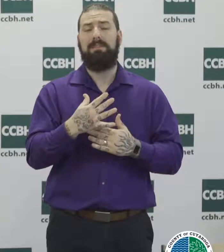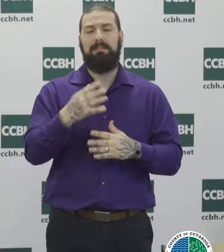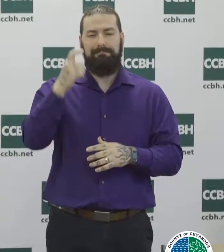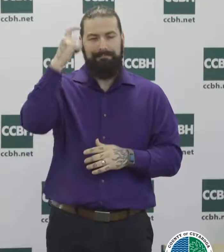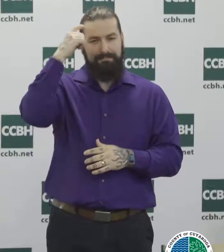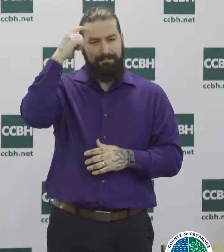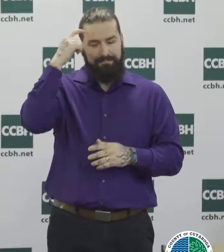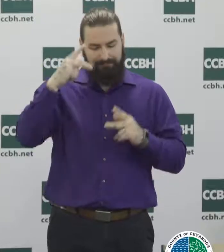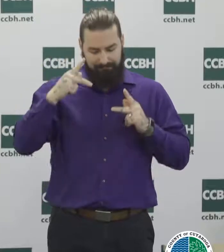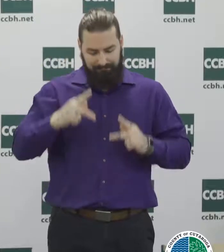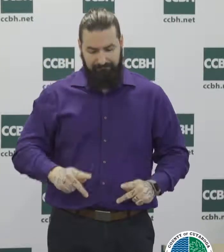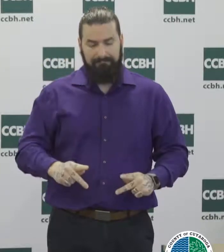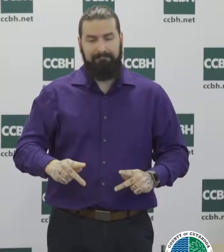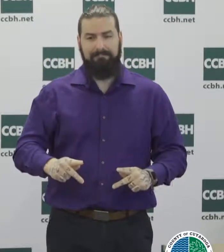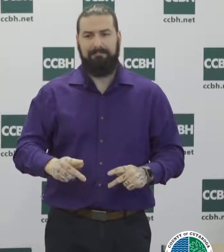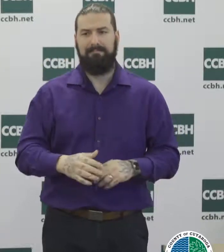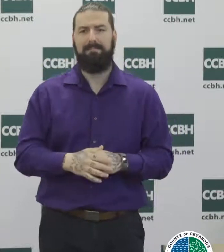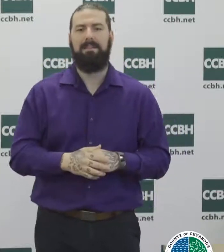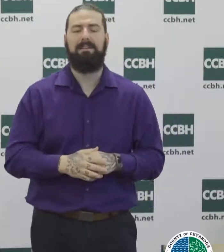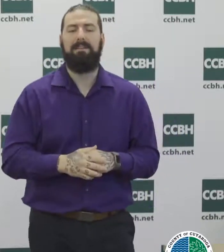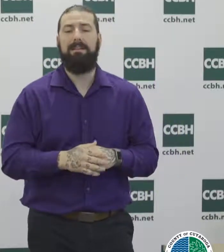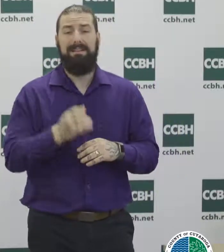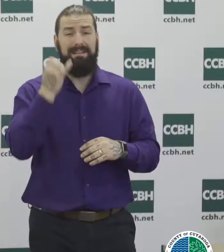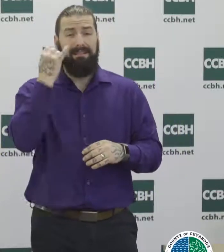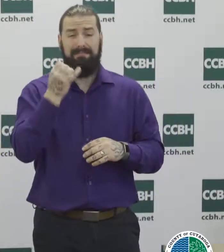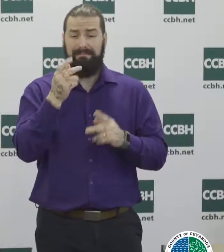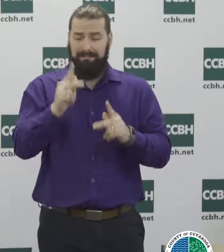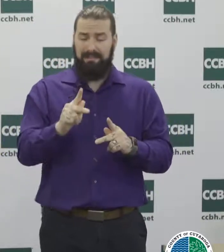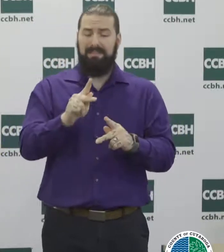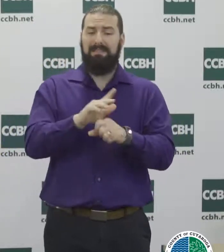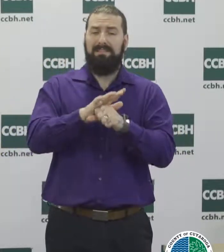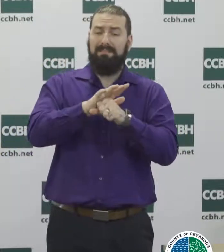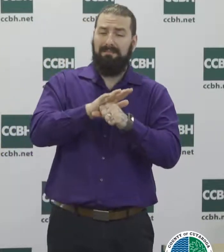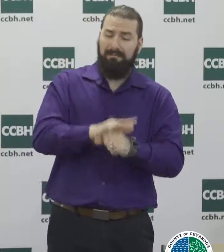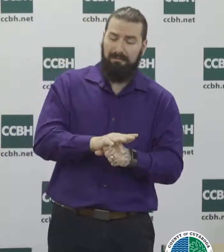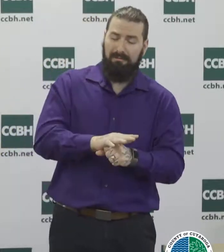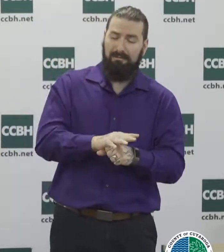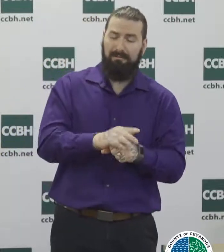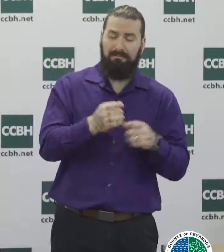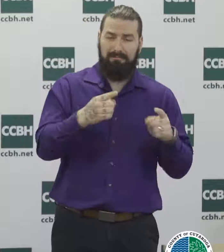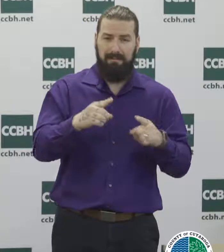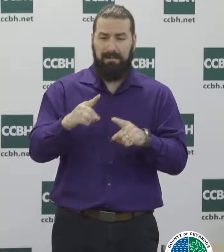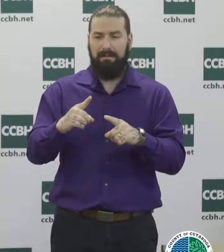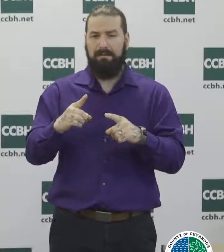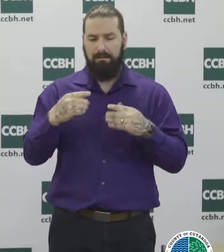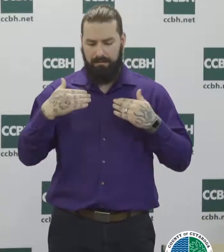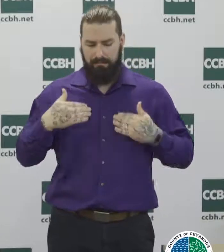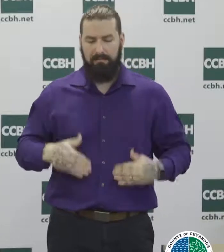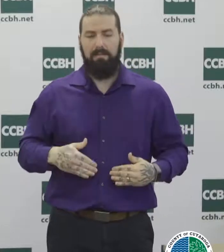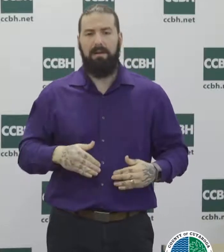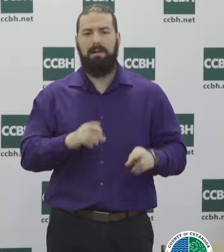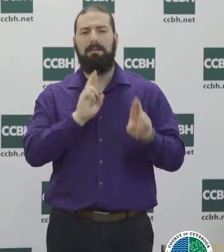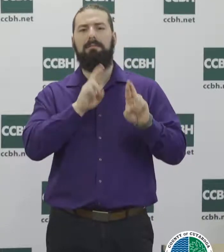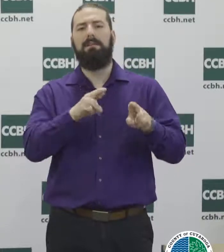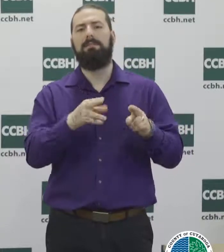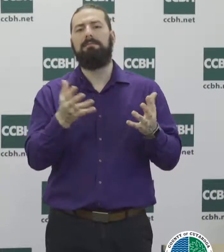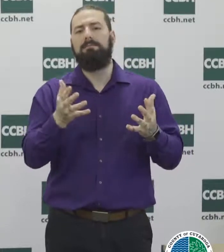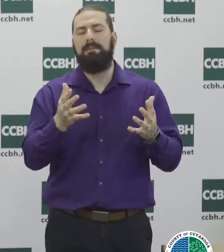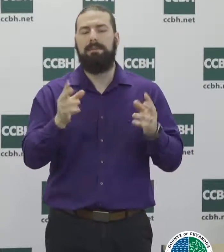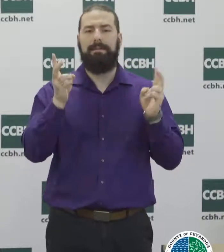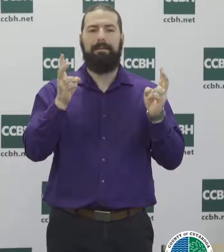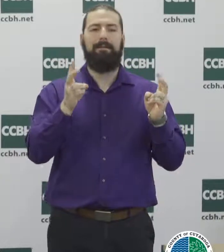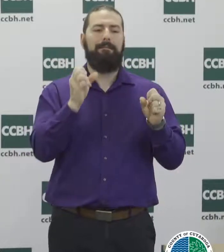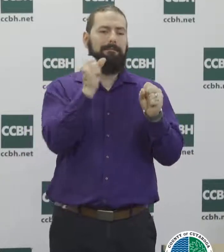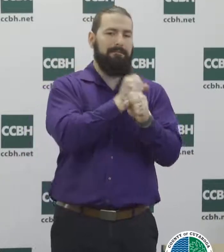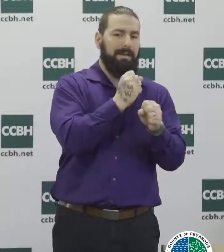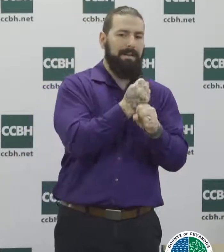impacts. When someone encounters a stressful situation, the body reacts with the fight or flight response. We're all